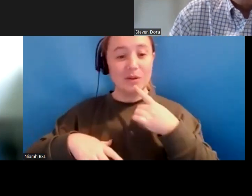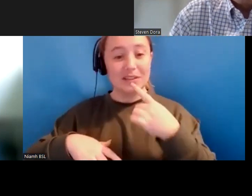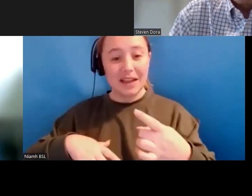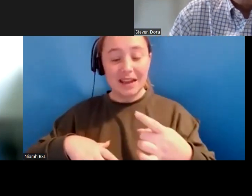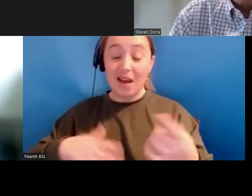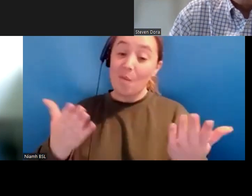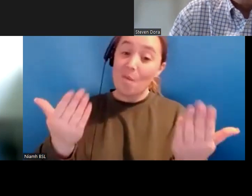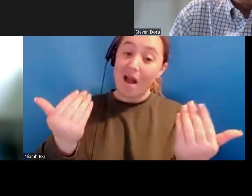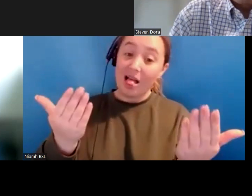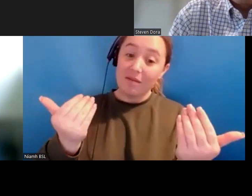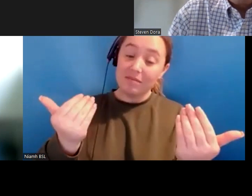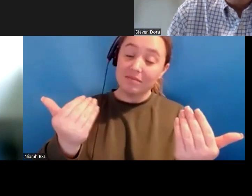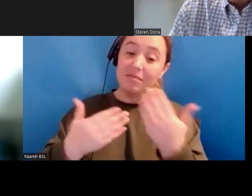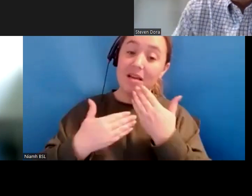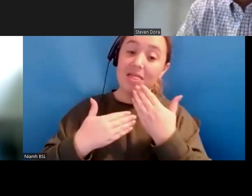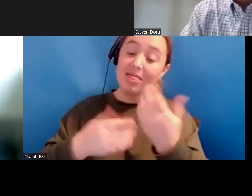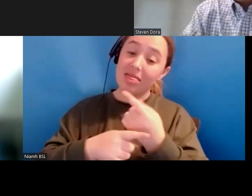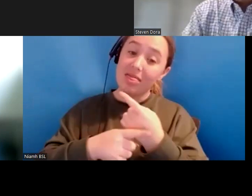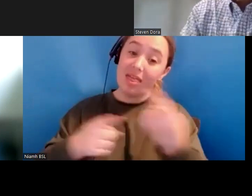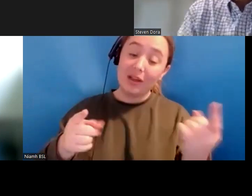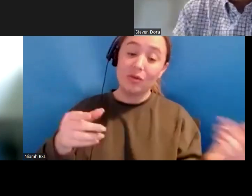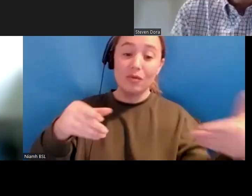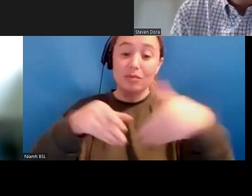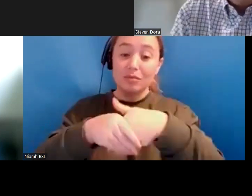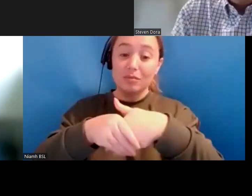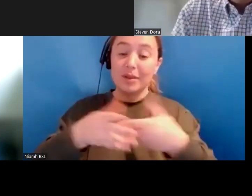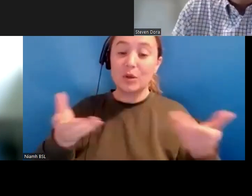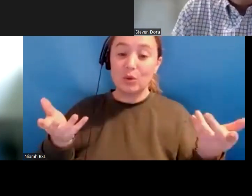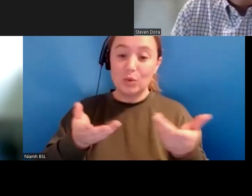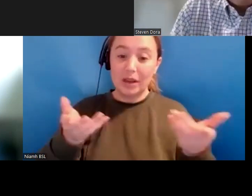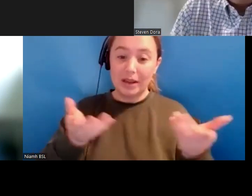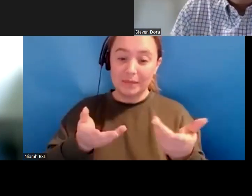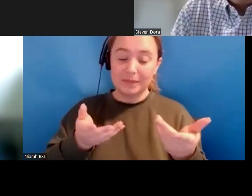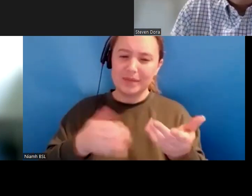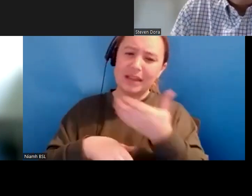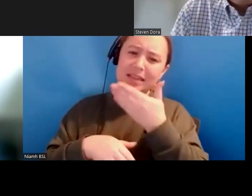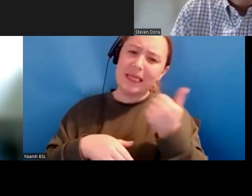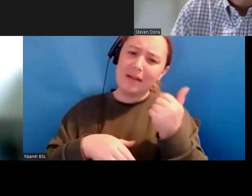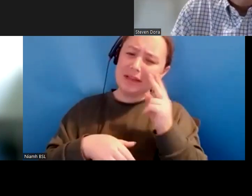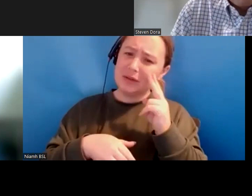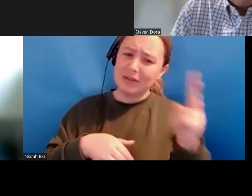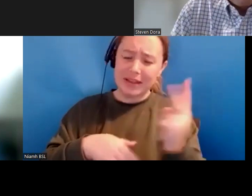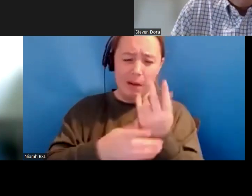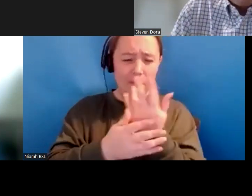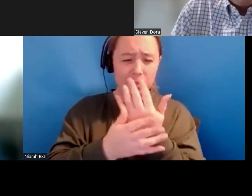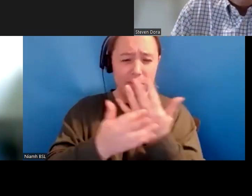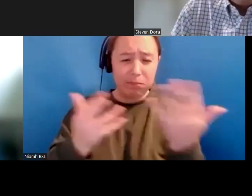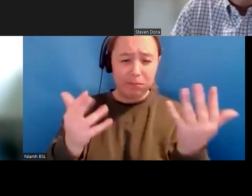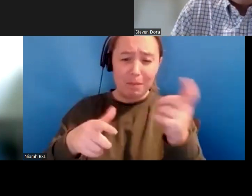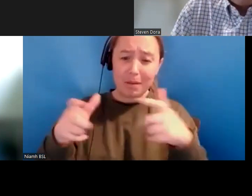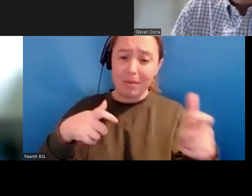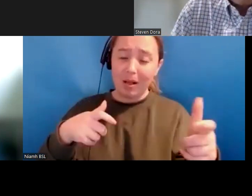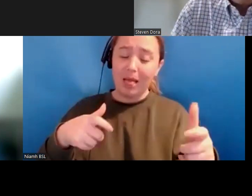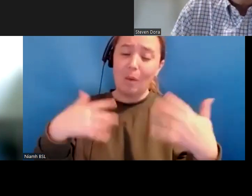event. Thank you all for being here today. And it's so lovely to see so many of you here as well. It's fantastic.